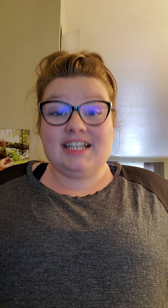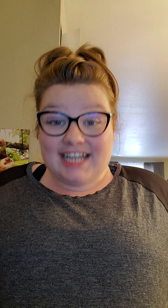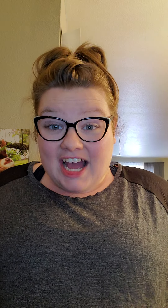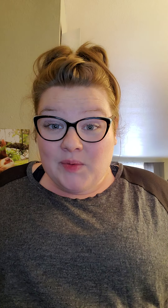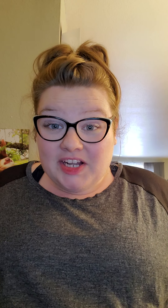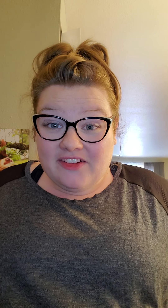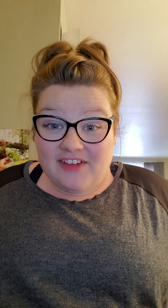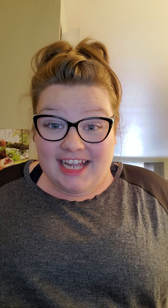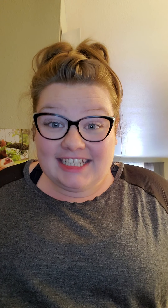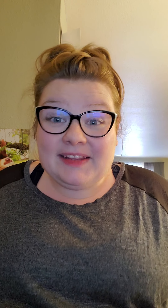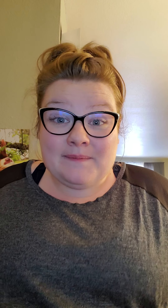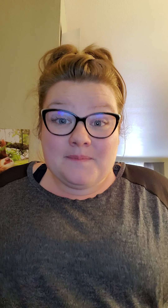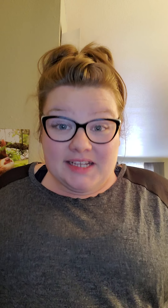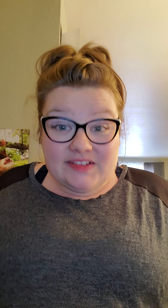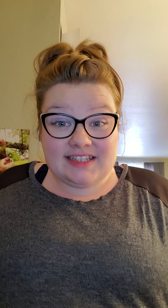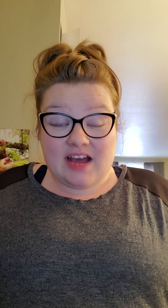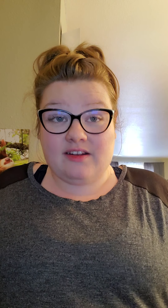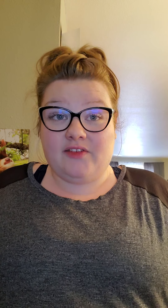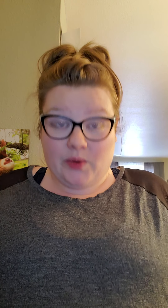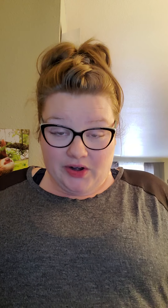Now we're going to find the middle sound of a word.